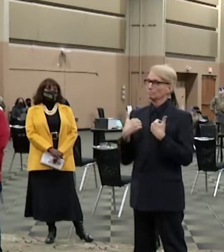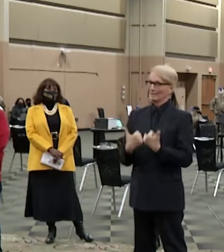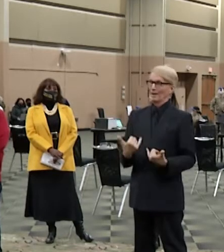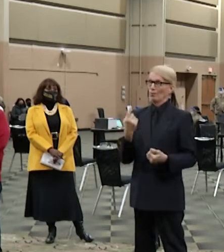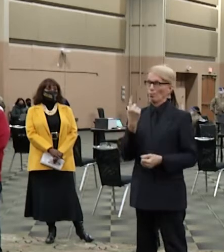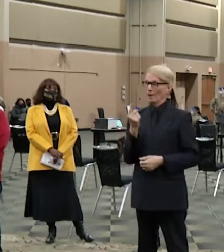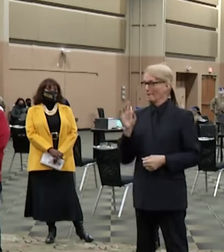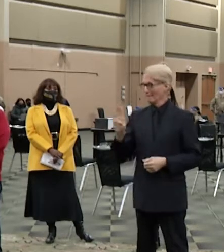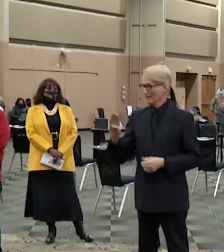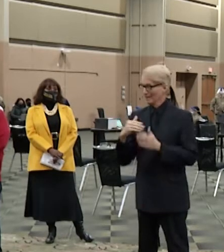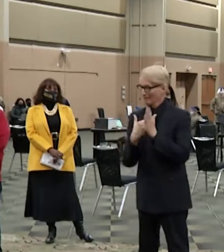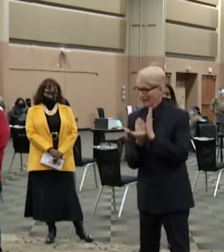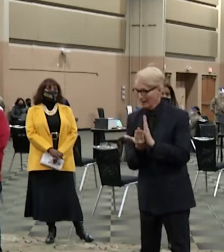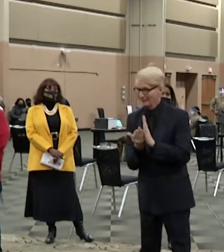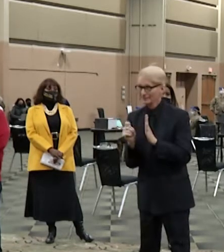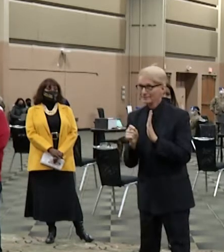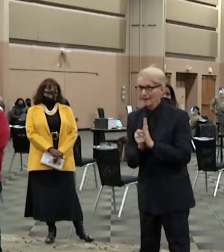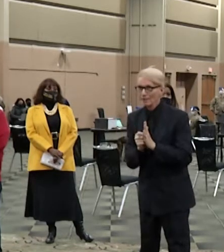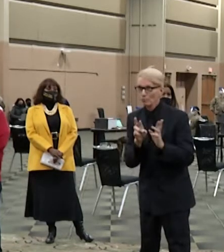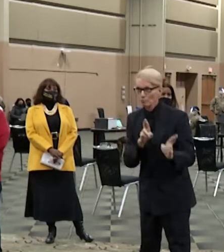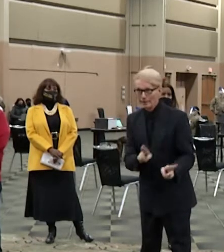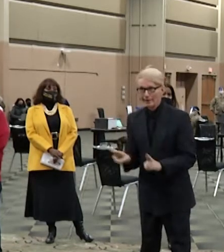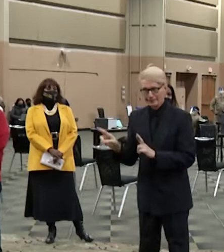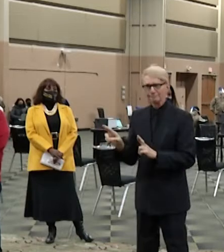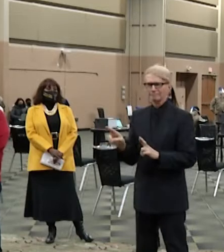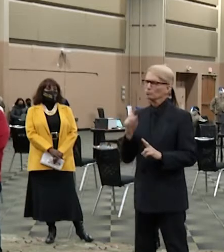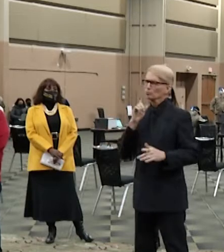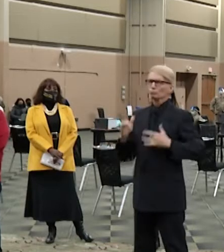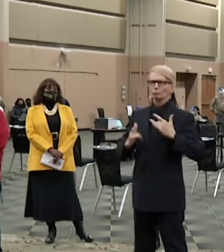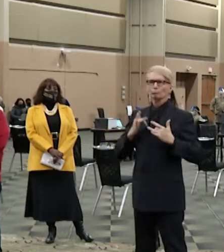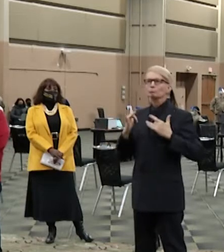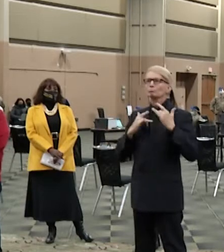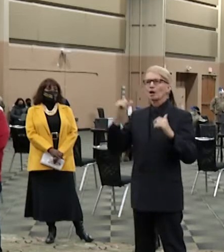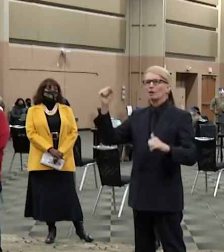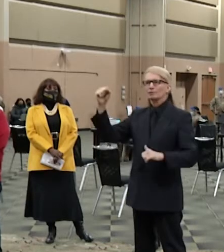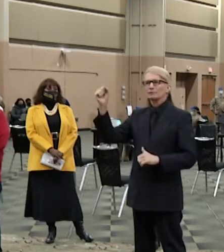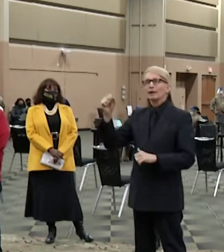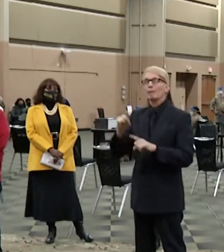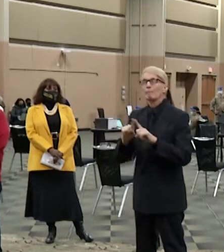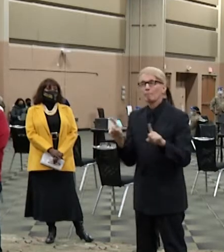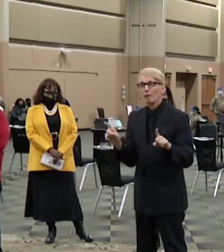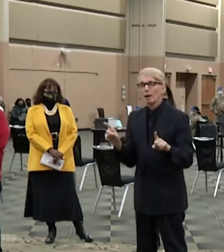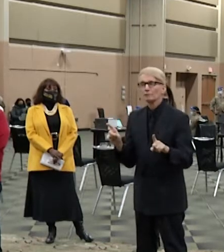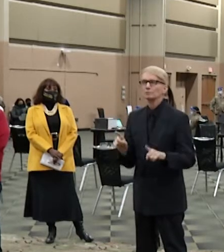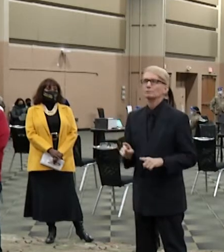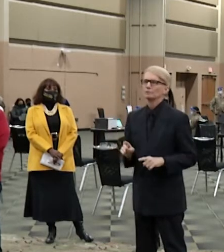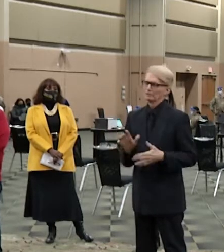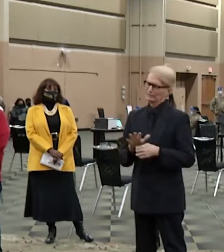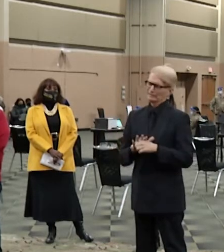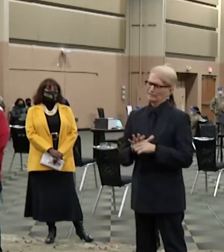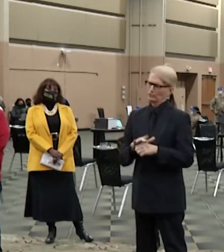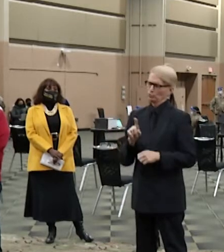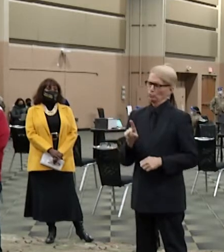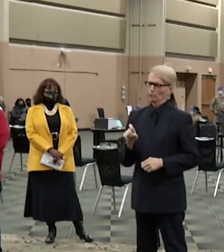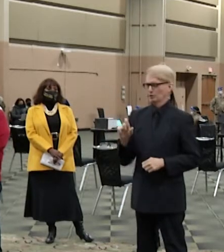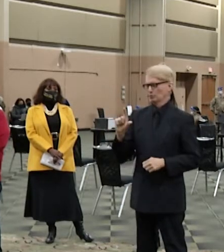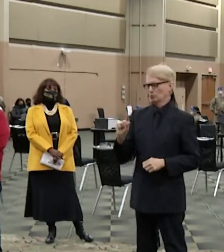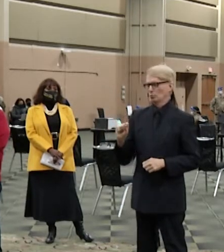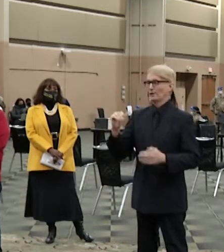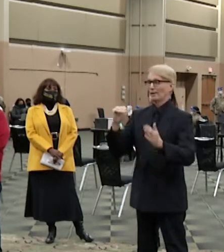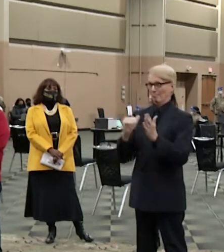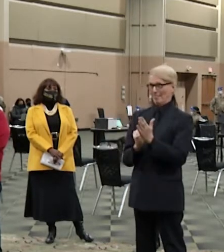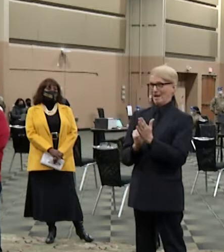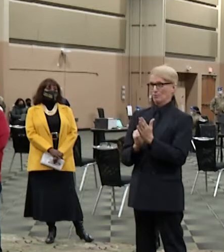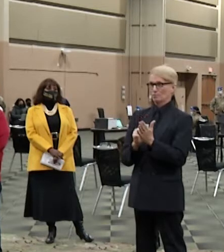is truly an exciting development. But I want to remind everyone that there are only about 120,000